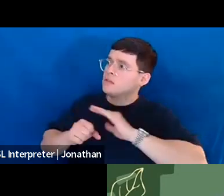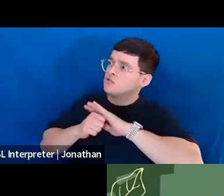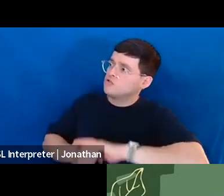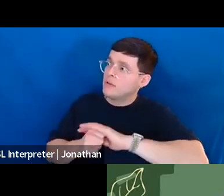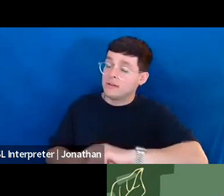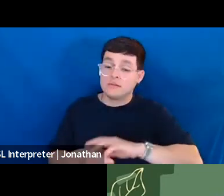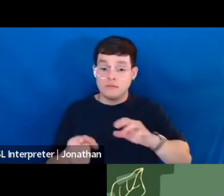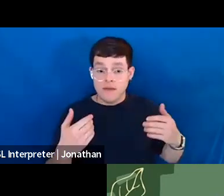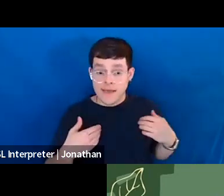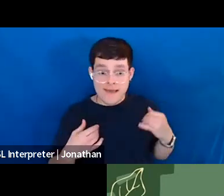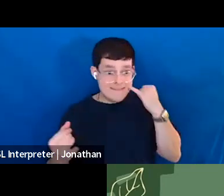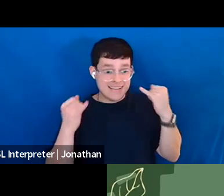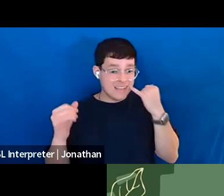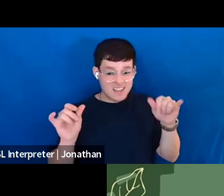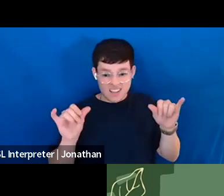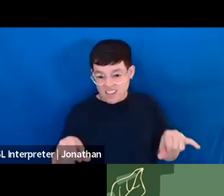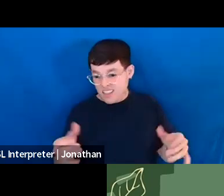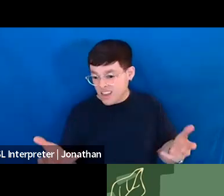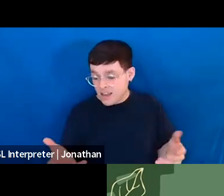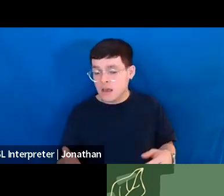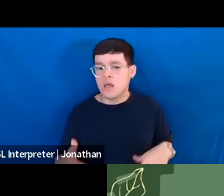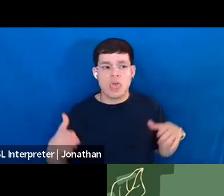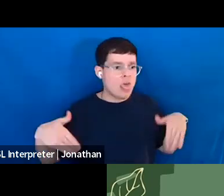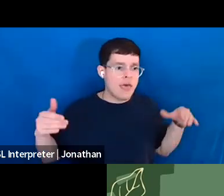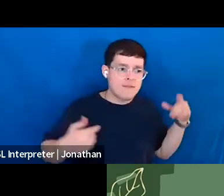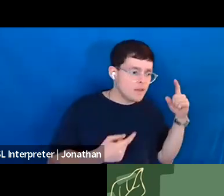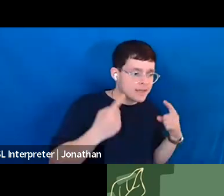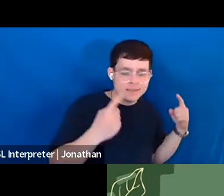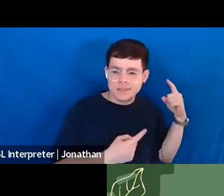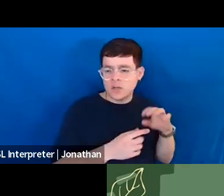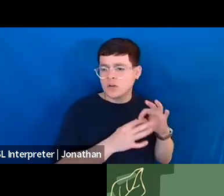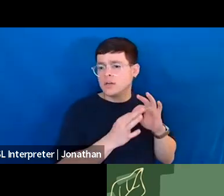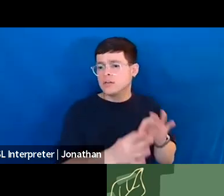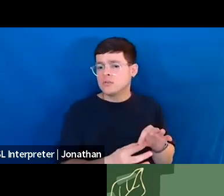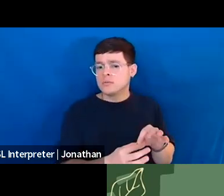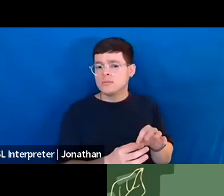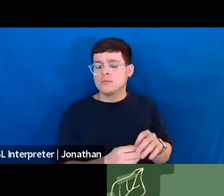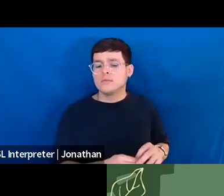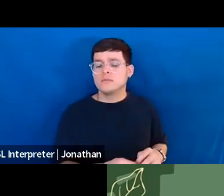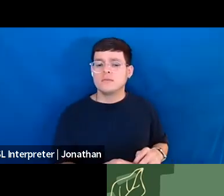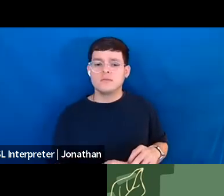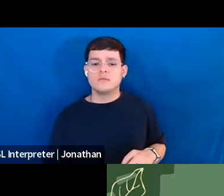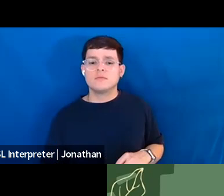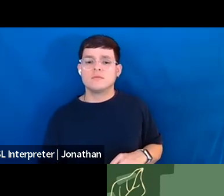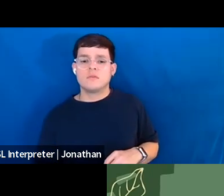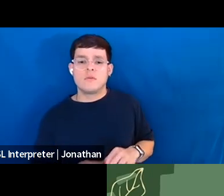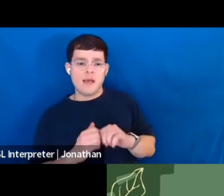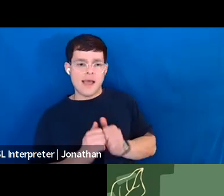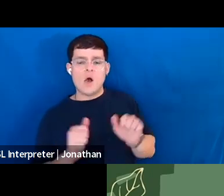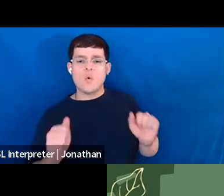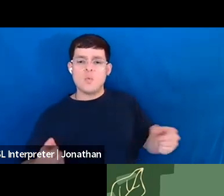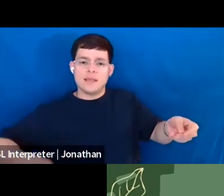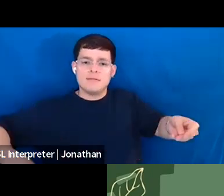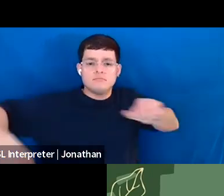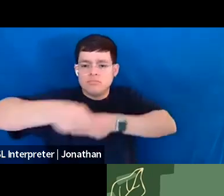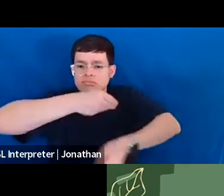that, things that we hadn't considered in terms of what we can share with the